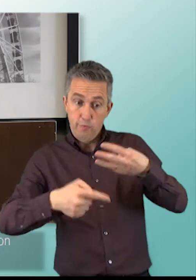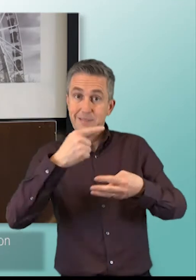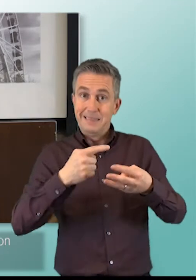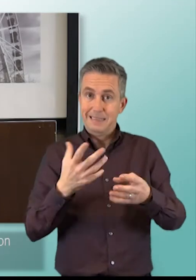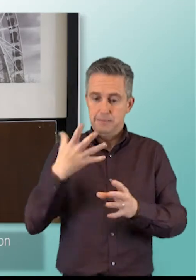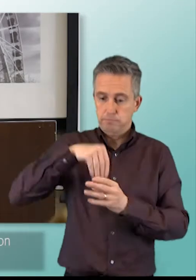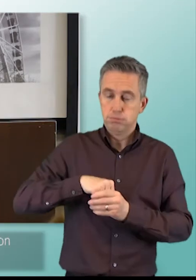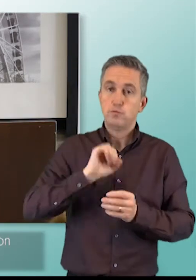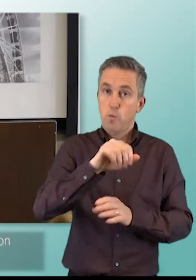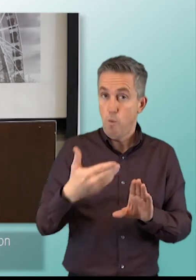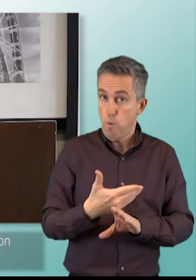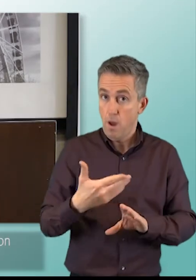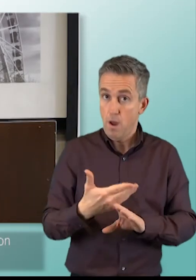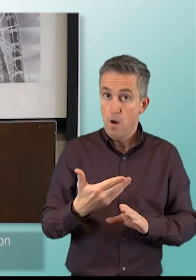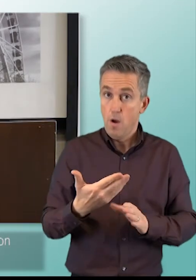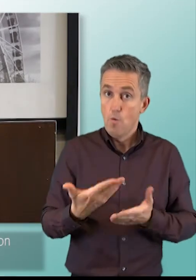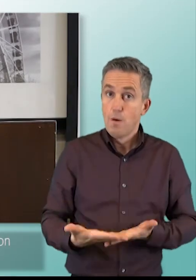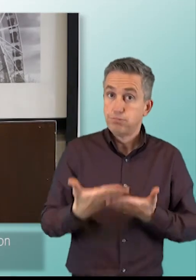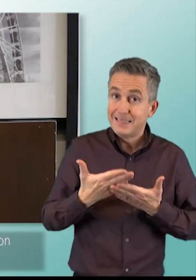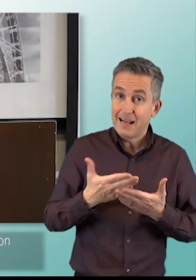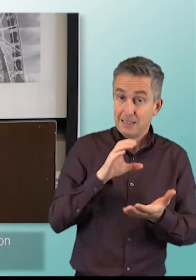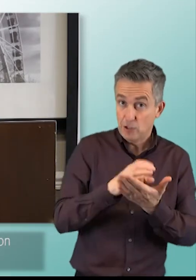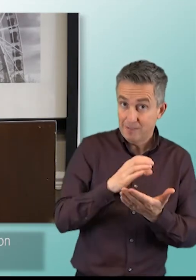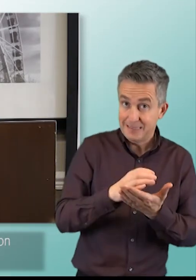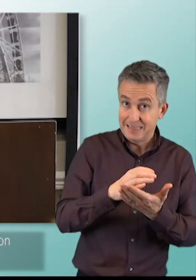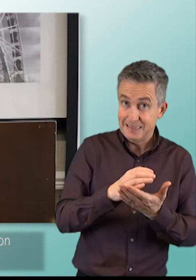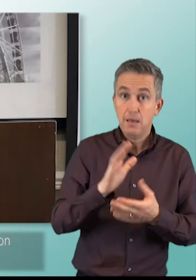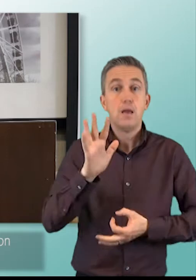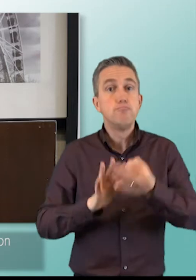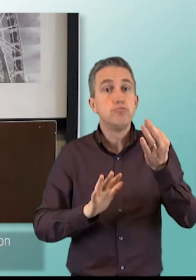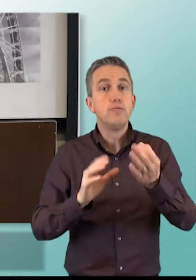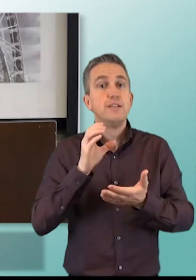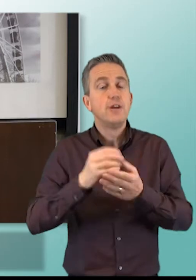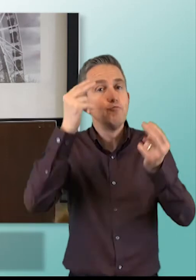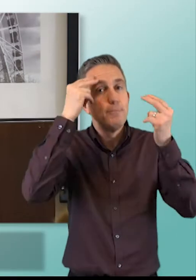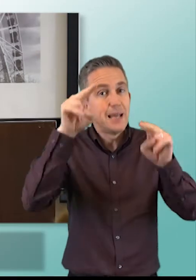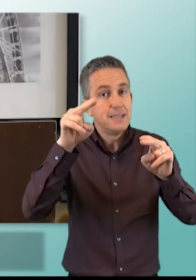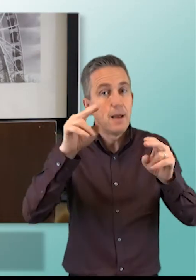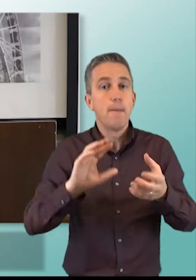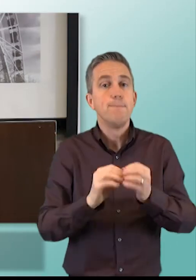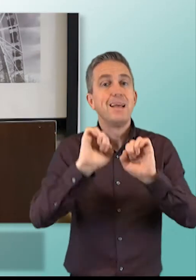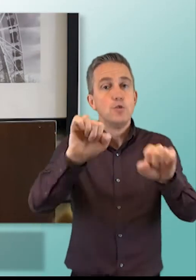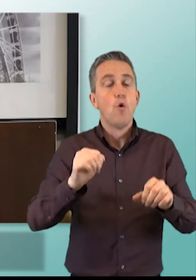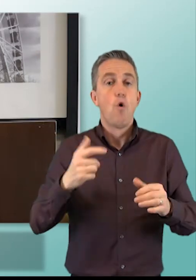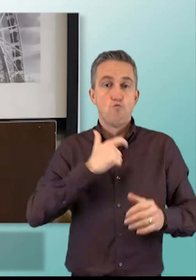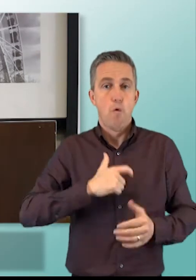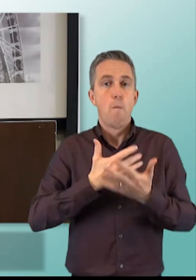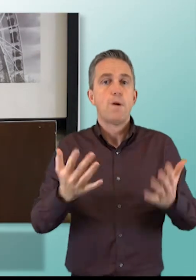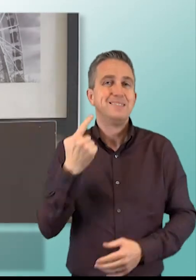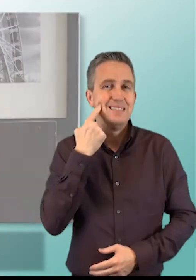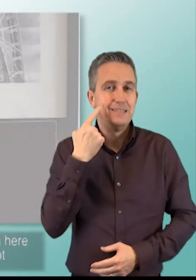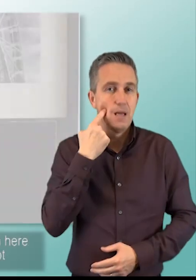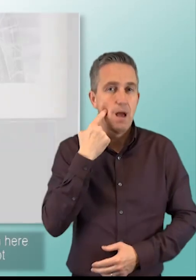working collectively helps to protect the charity's reputation. And ultimately, I would suggest it makes the job of being a charity trustee much easier.